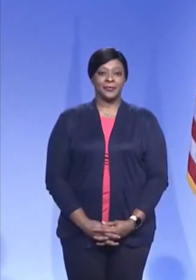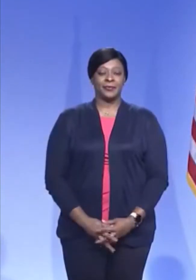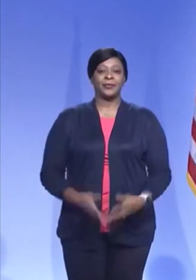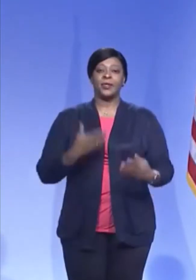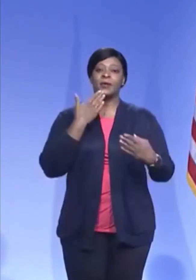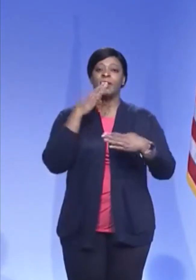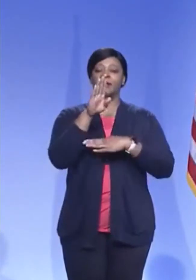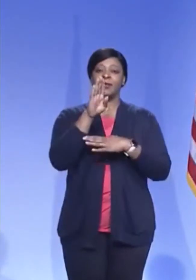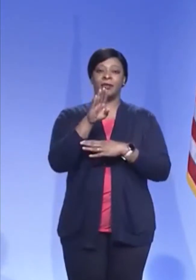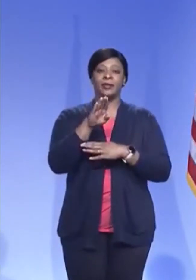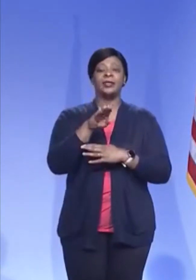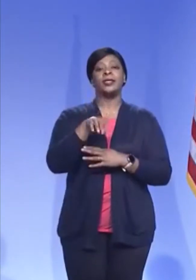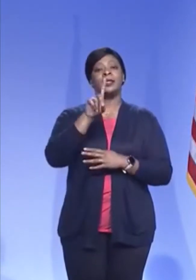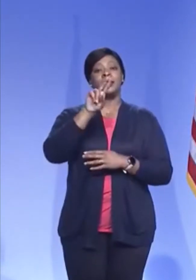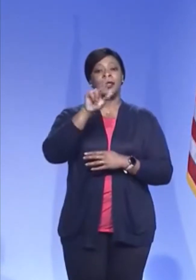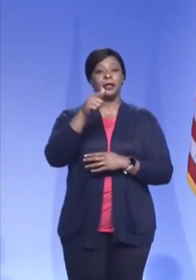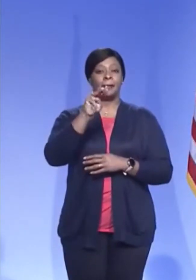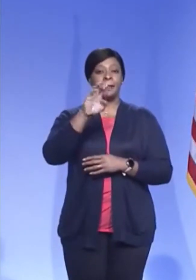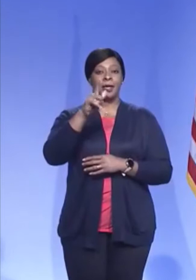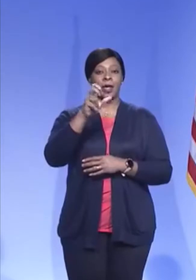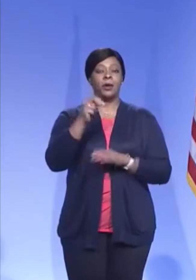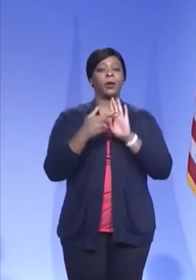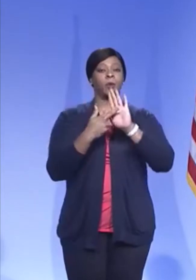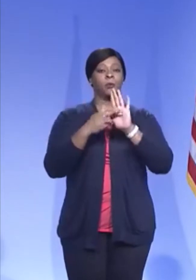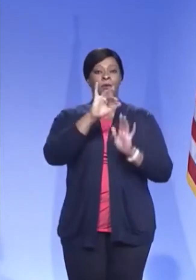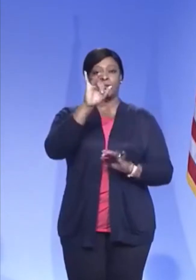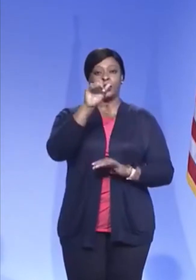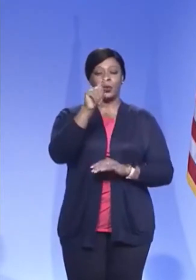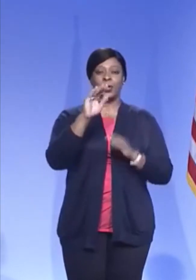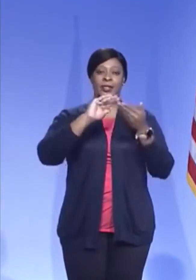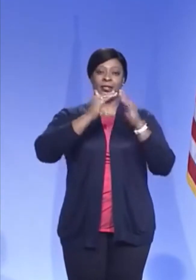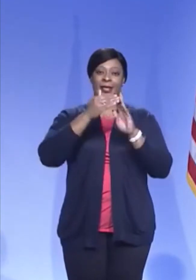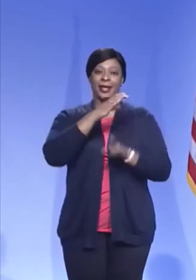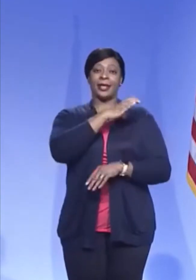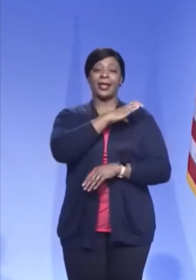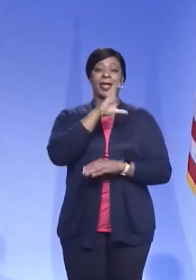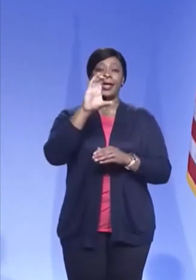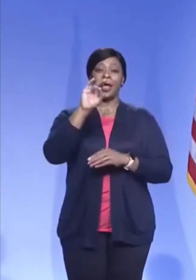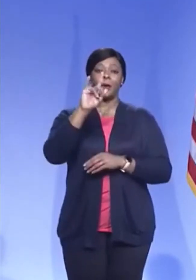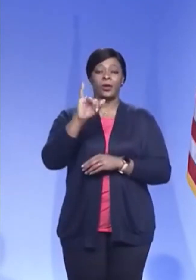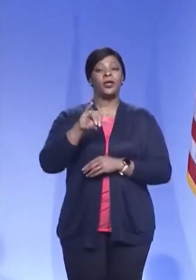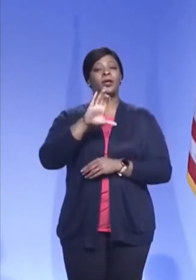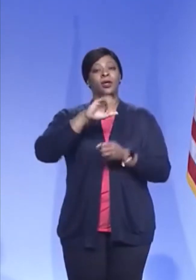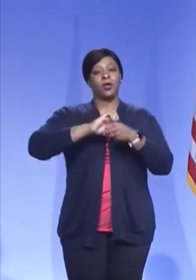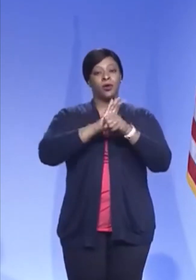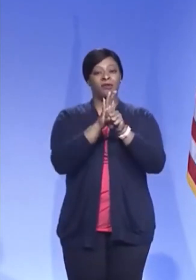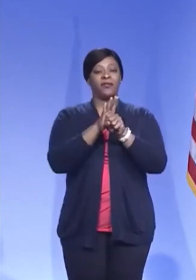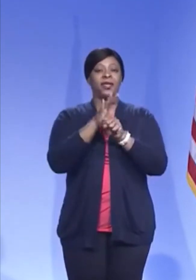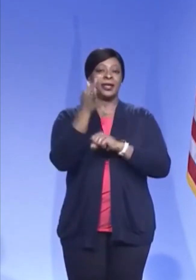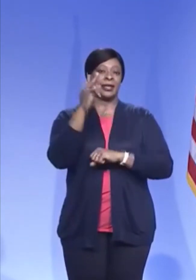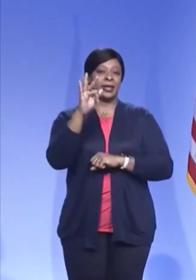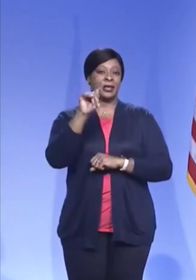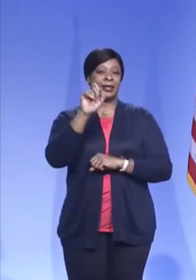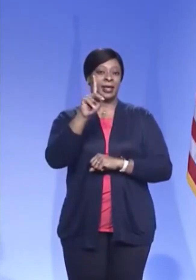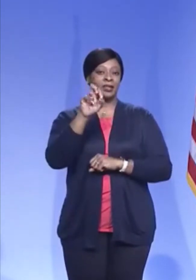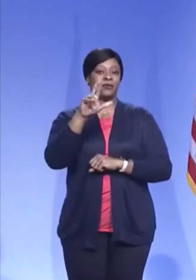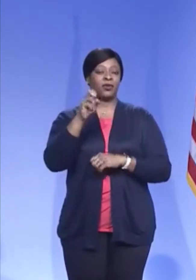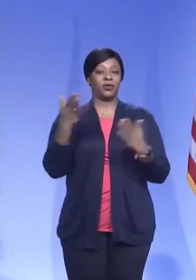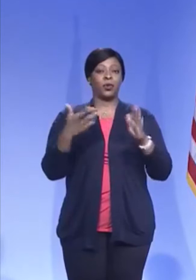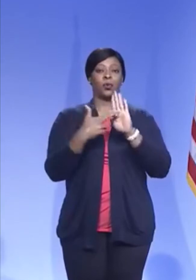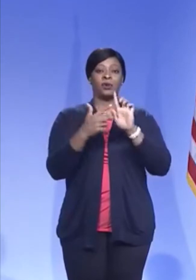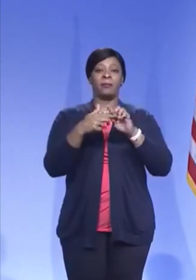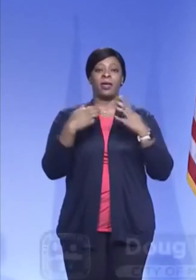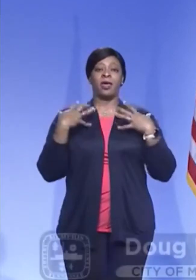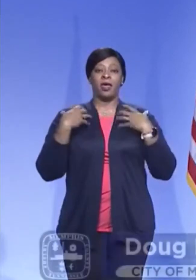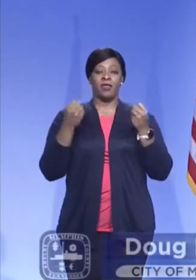Good afternoon. I'm Doug McGowen, representing the Joint City-County COVID-19 Task Force. Today I'm joined with representatives from the Health